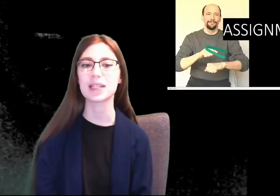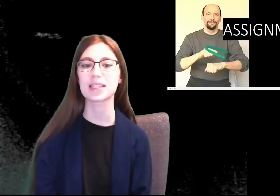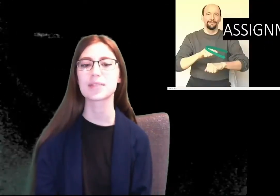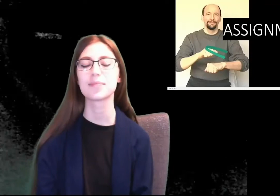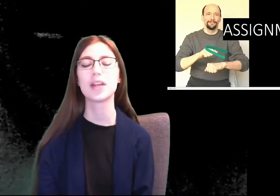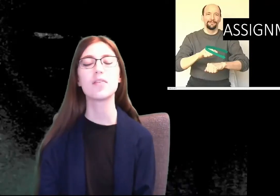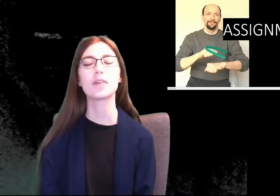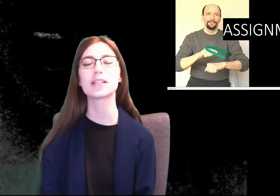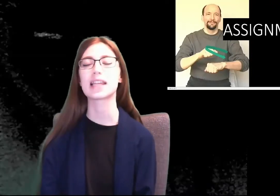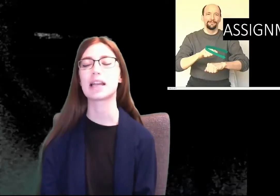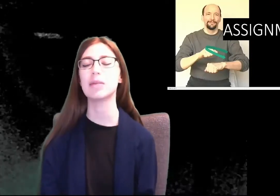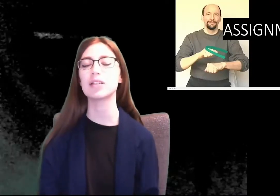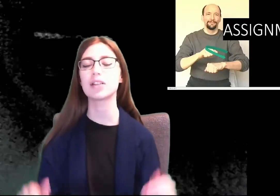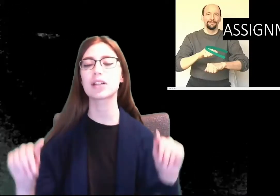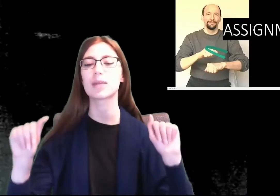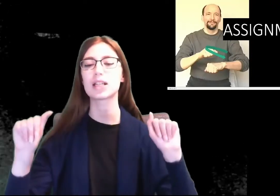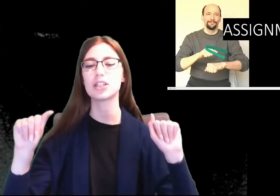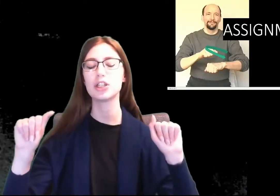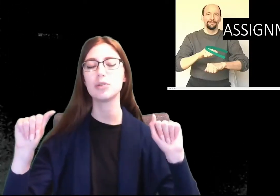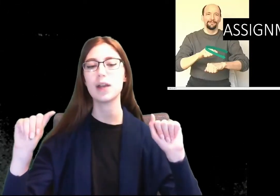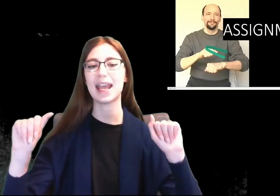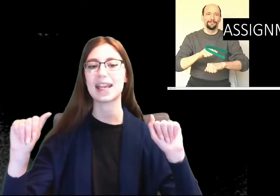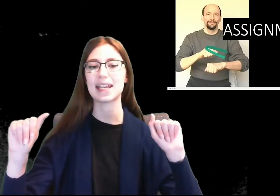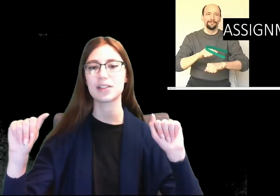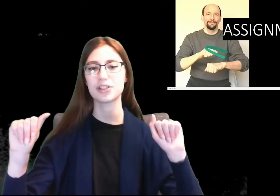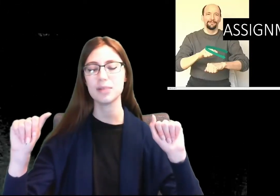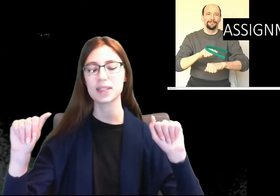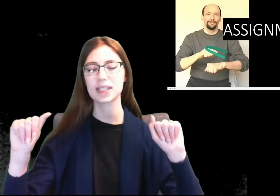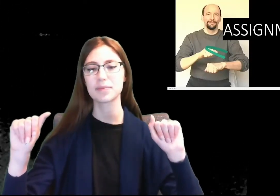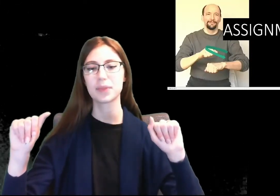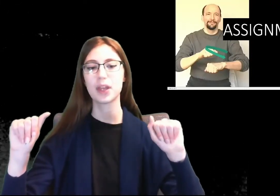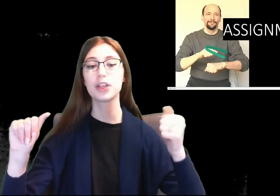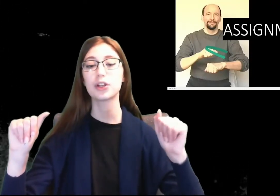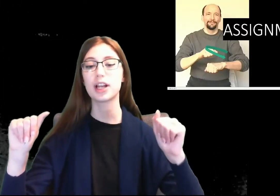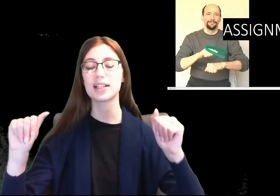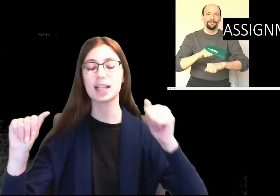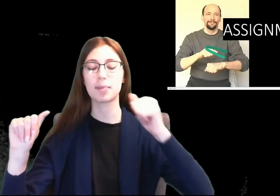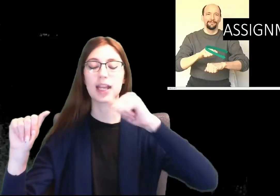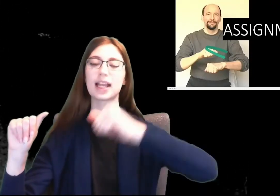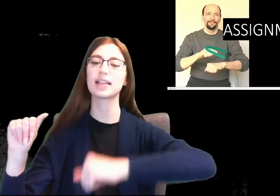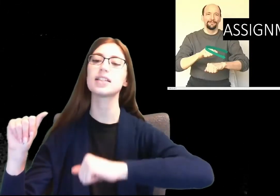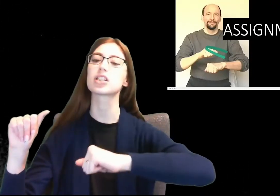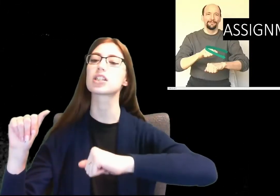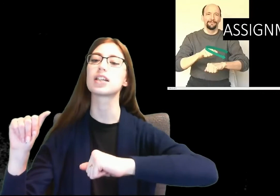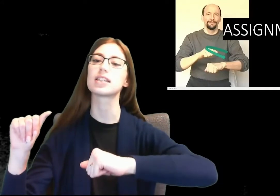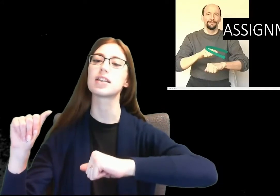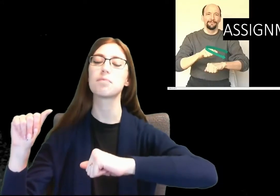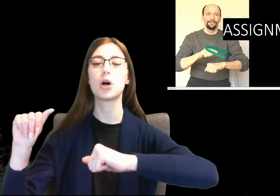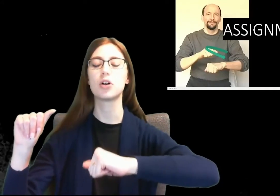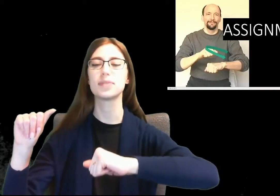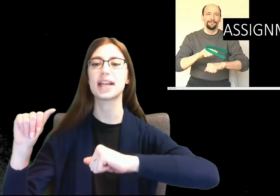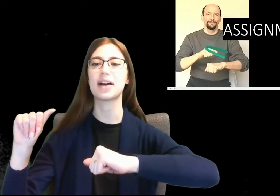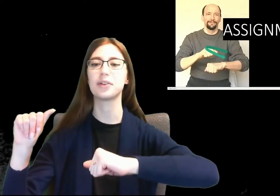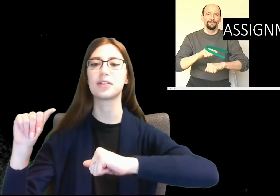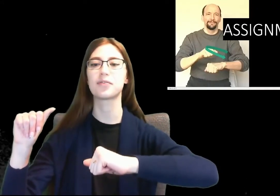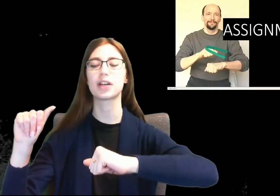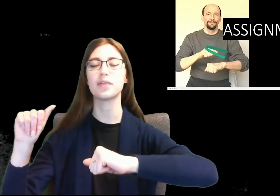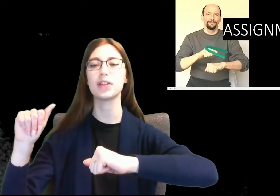Assignment. For assignment, you're going to make 2 A hand shapes. Your non-dominant hand is just going to sit palm down in front of you.